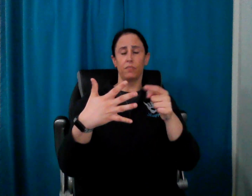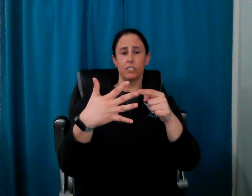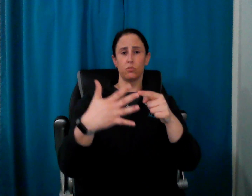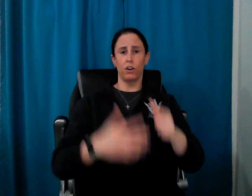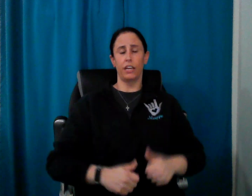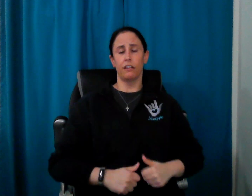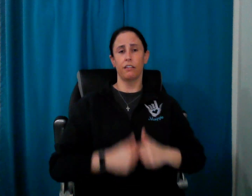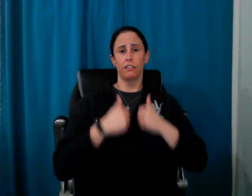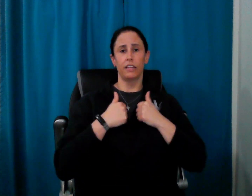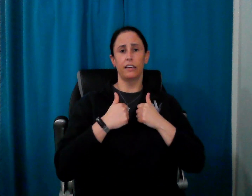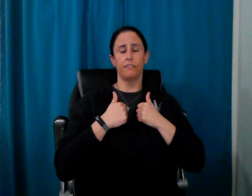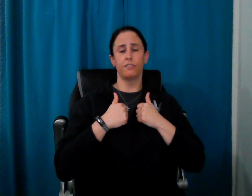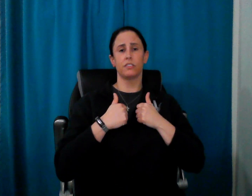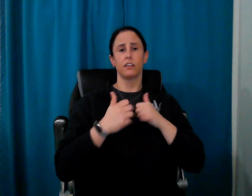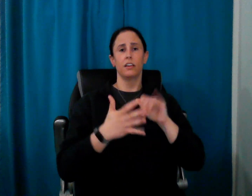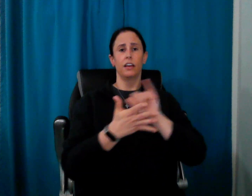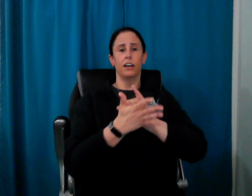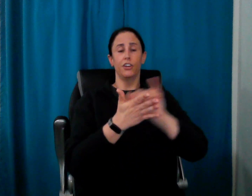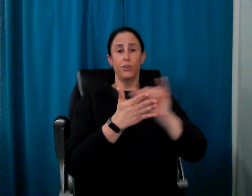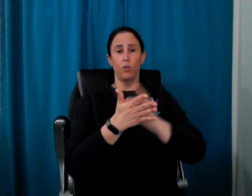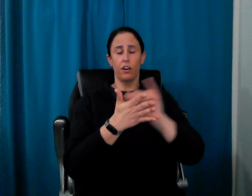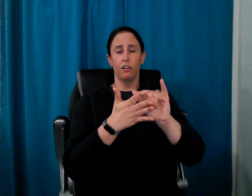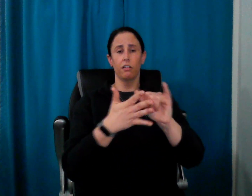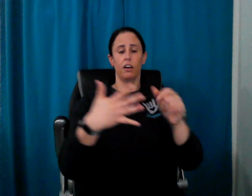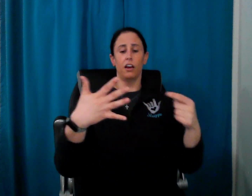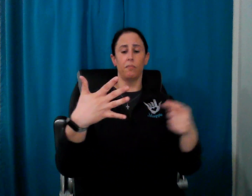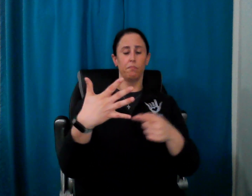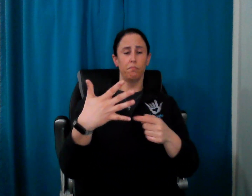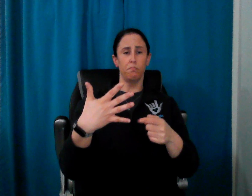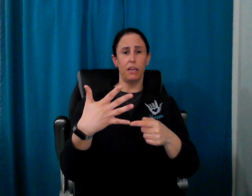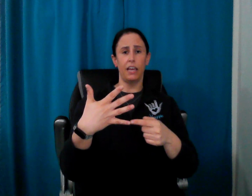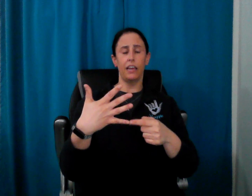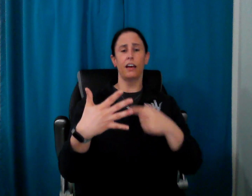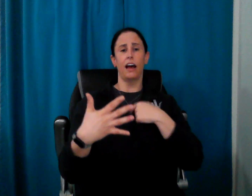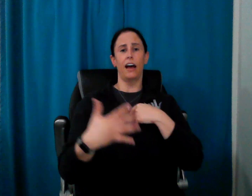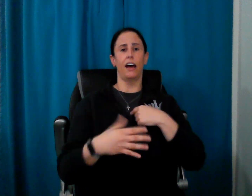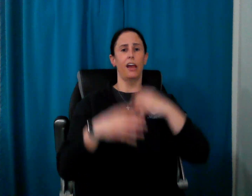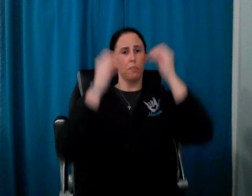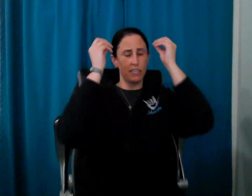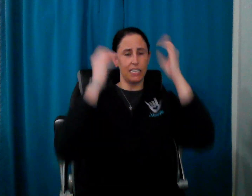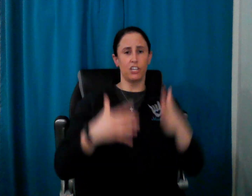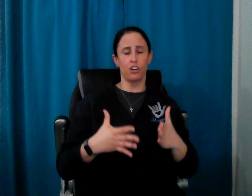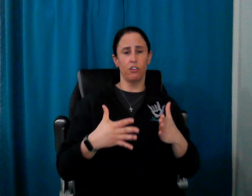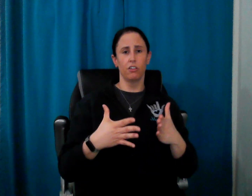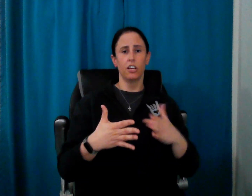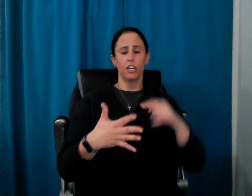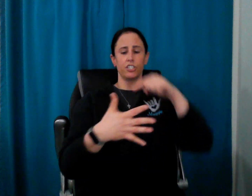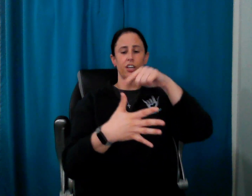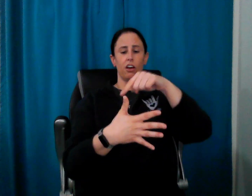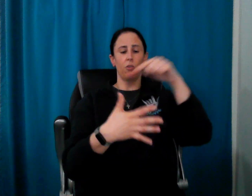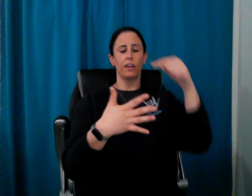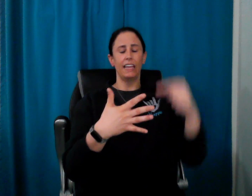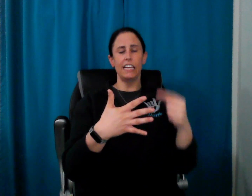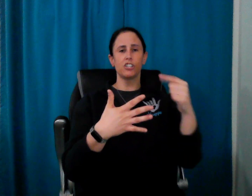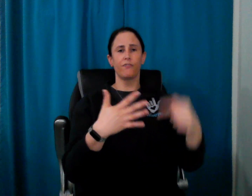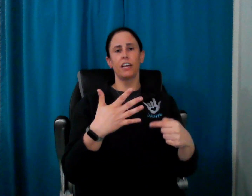This one lives New York. Me, I'm a teacher. So each